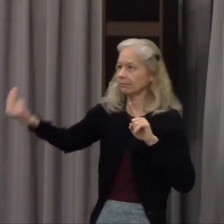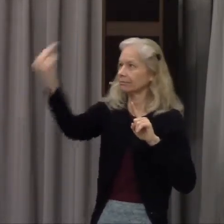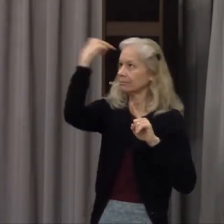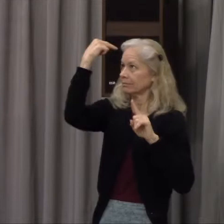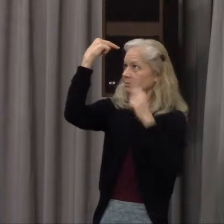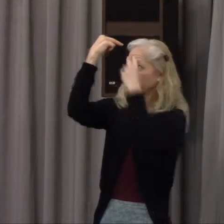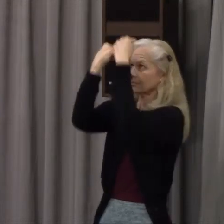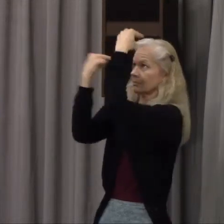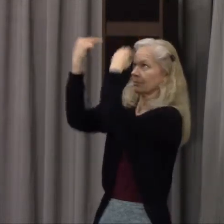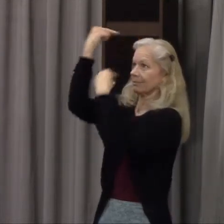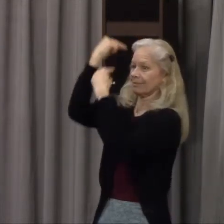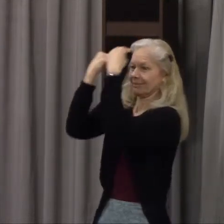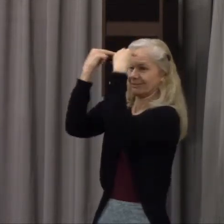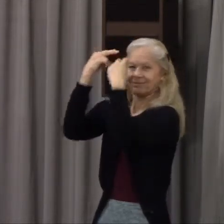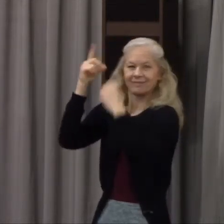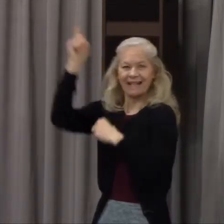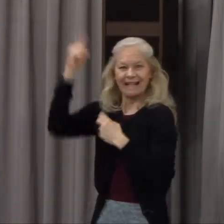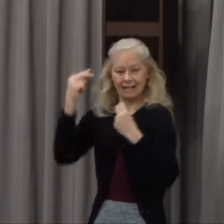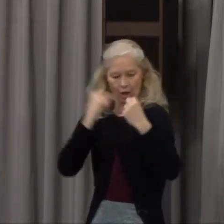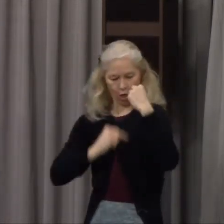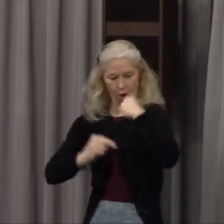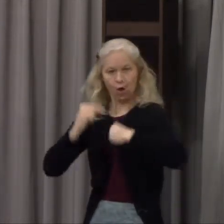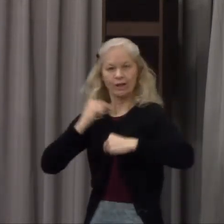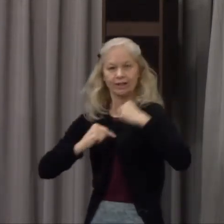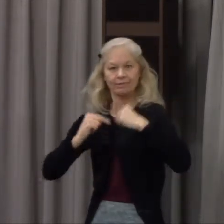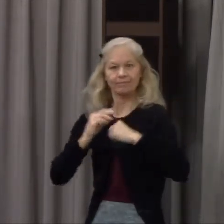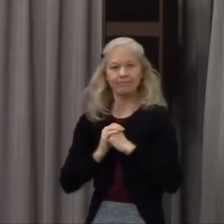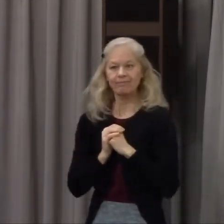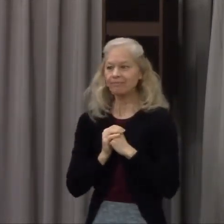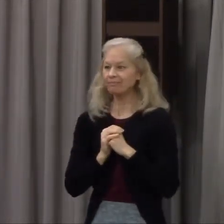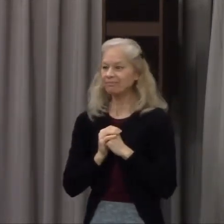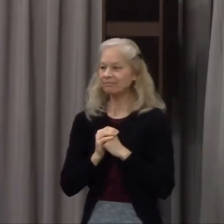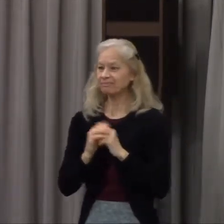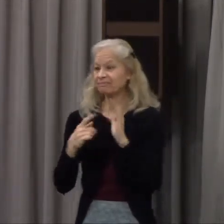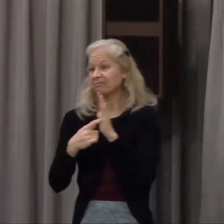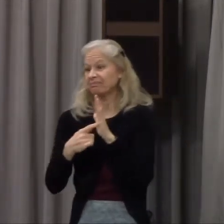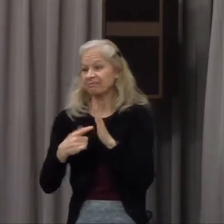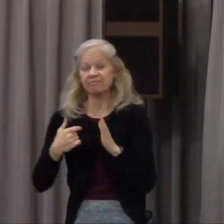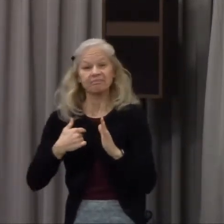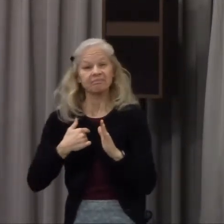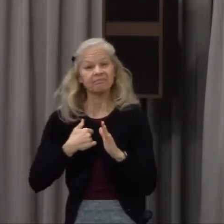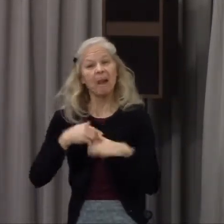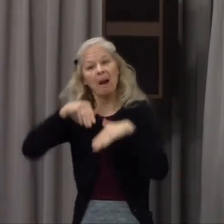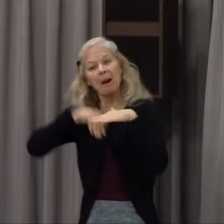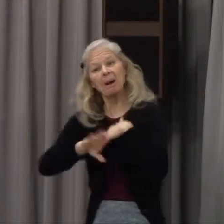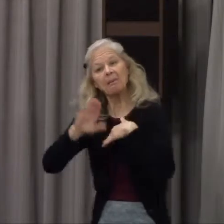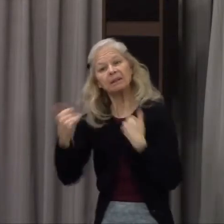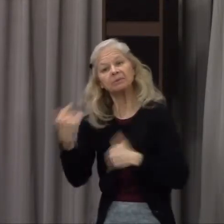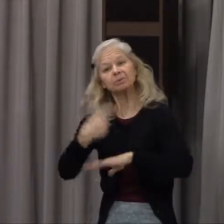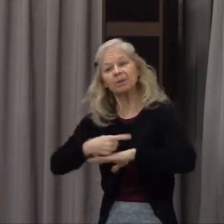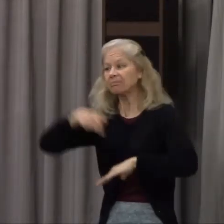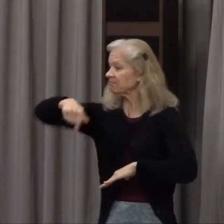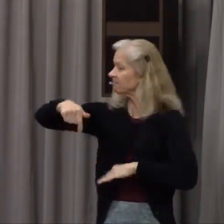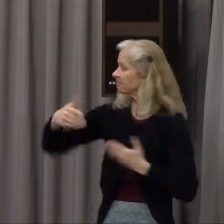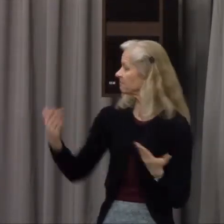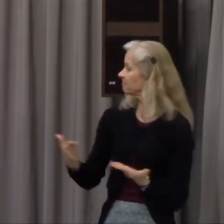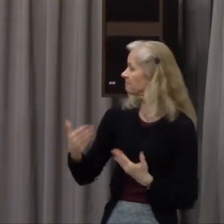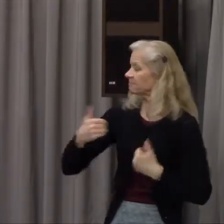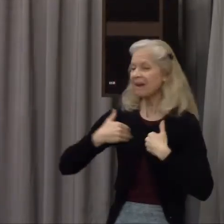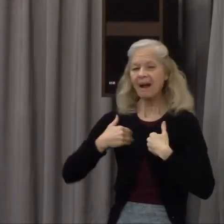my Bible to church today. I look just like everybody else, perhaps. But sometimes we know there's some things